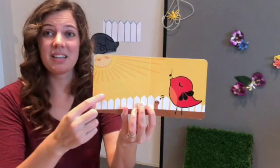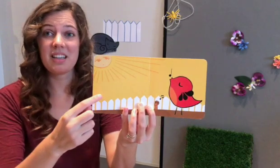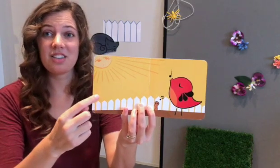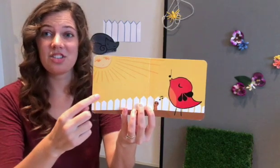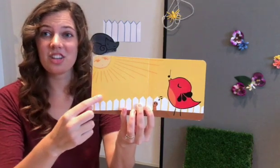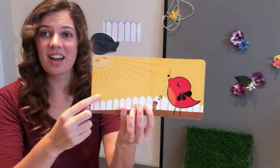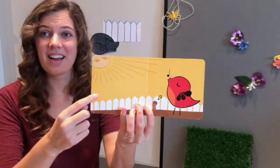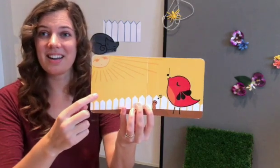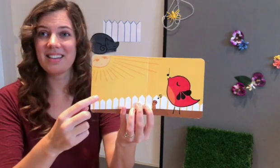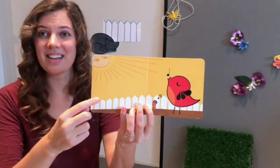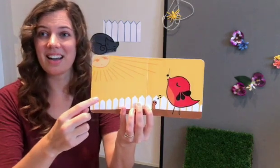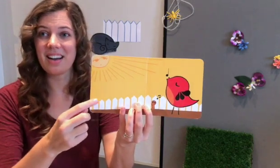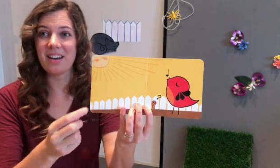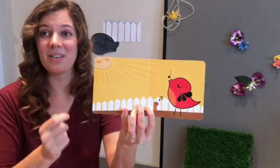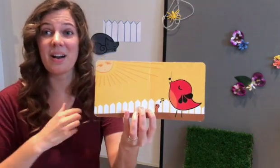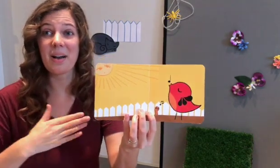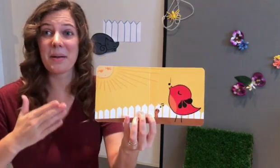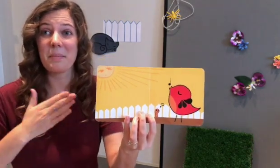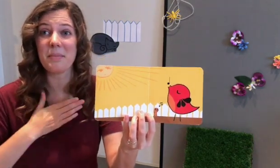please shine down on me.